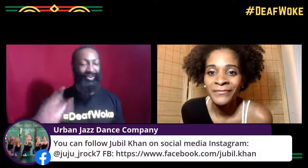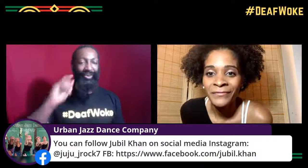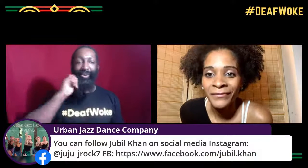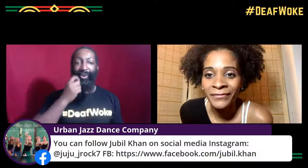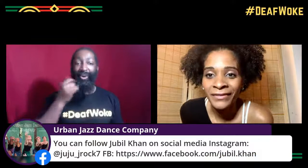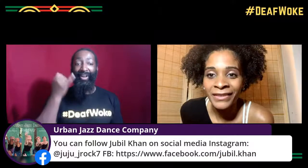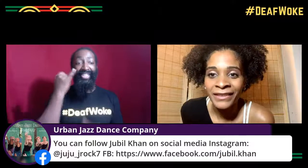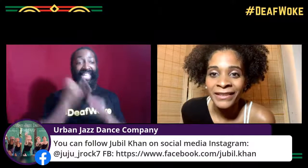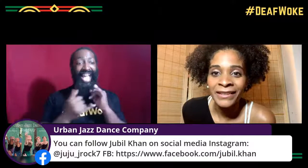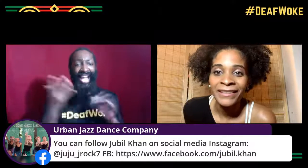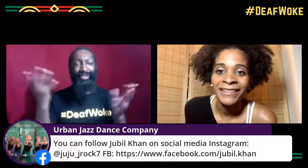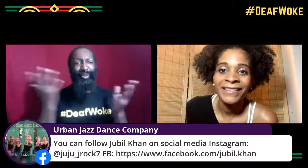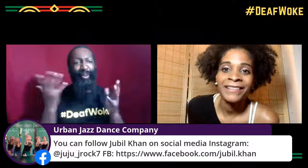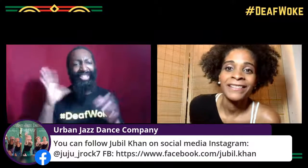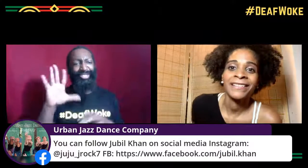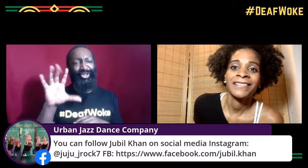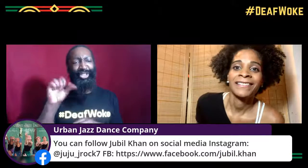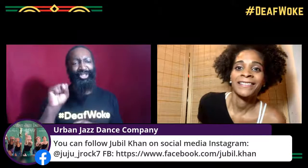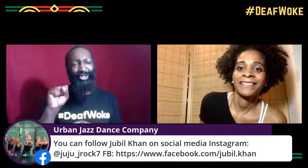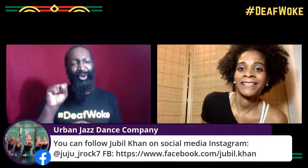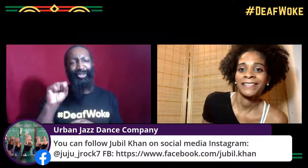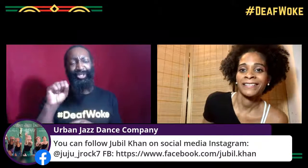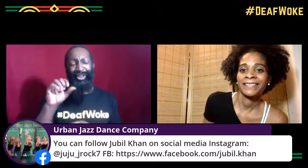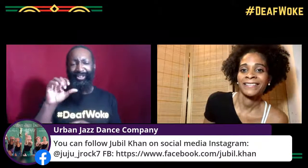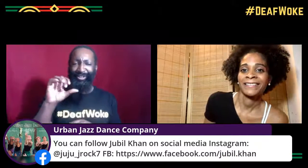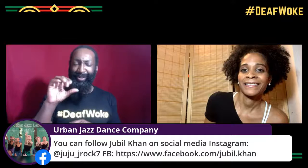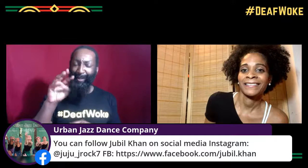infectious. Cool.